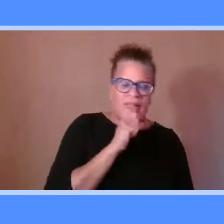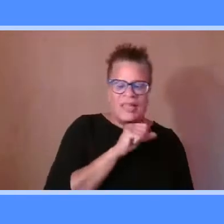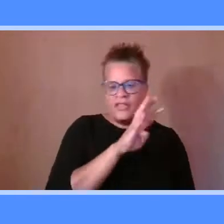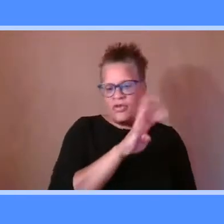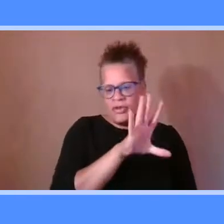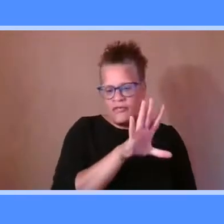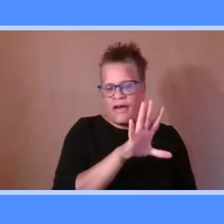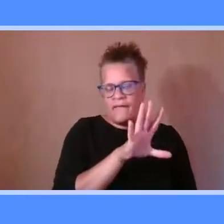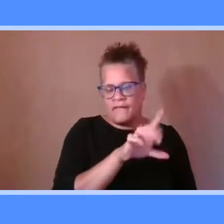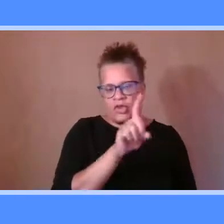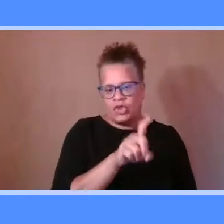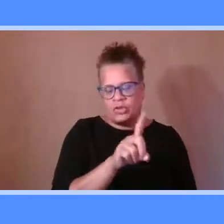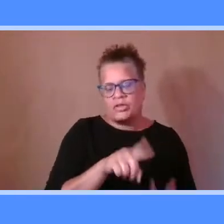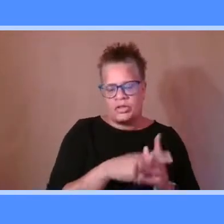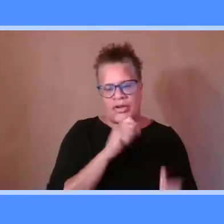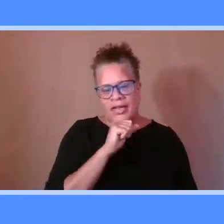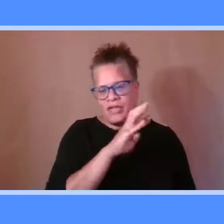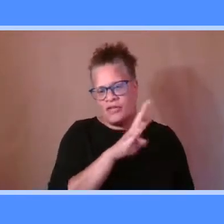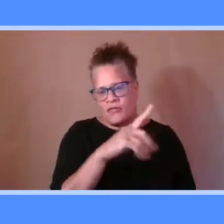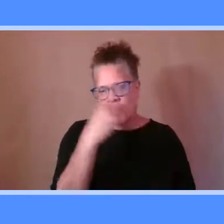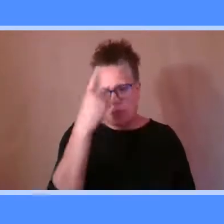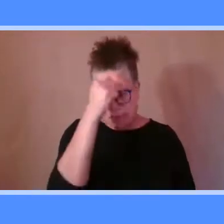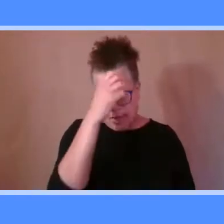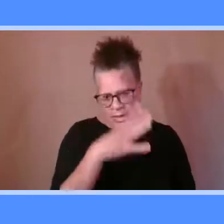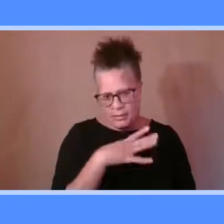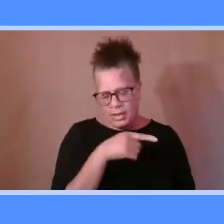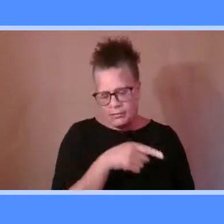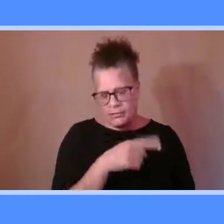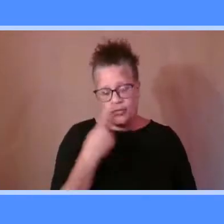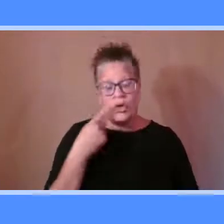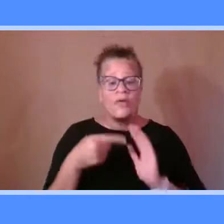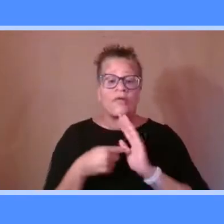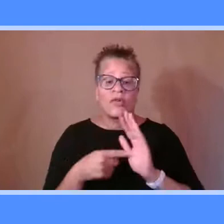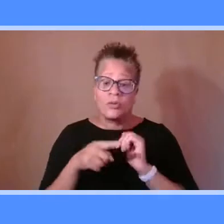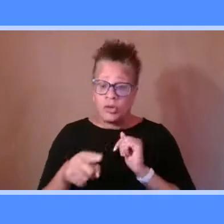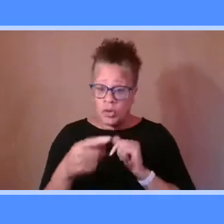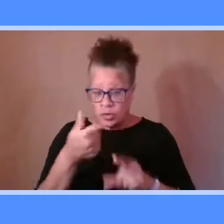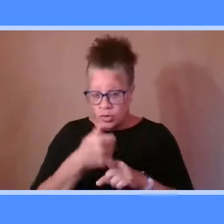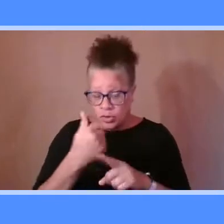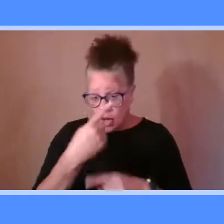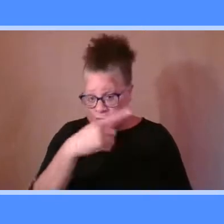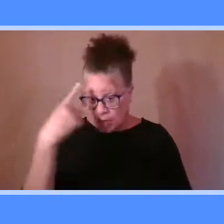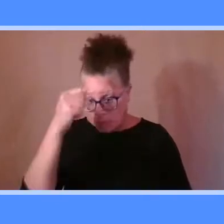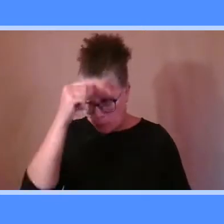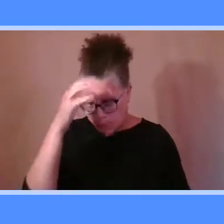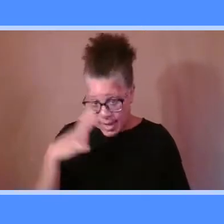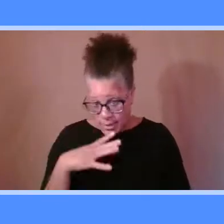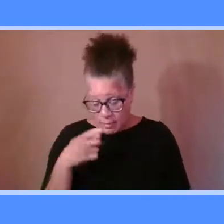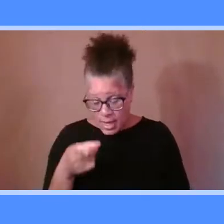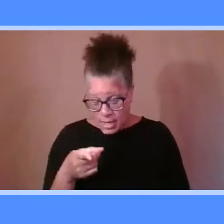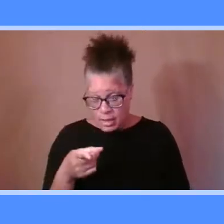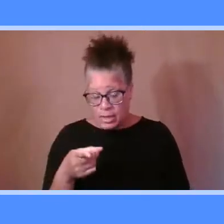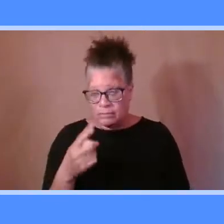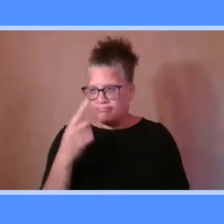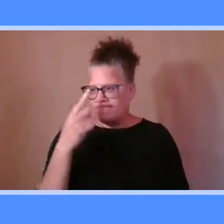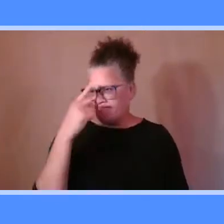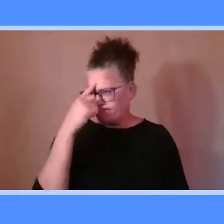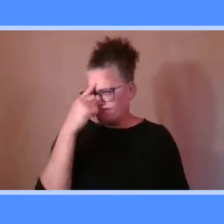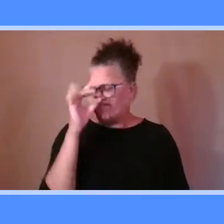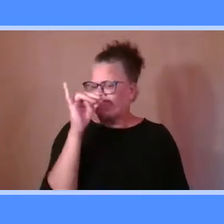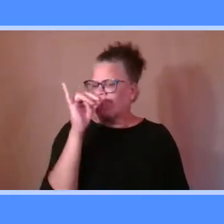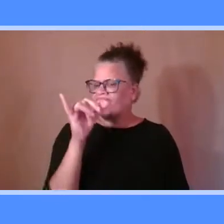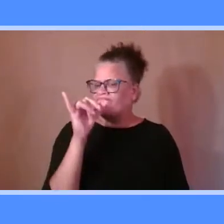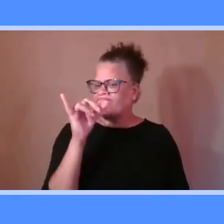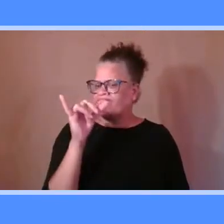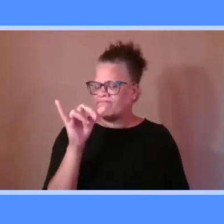45. Okay, so if you're a Black man, you can kind of think to yourself,